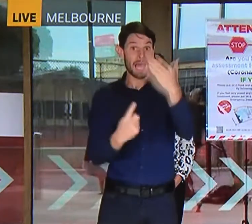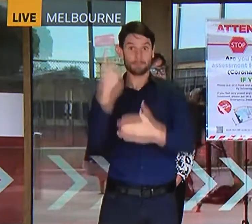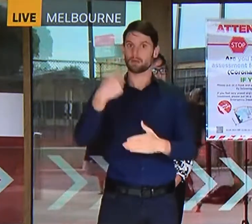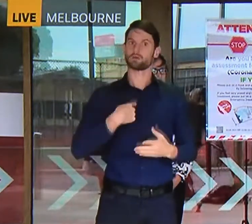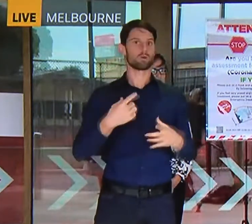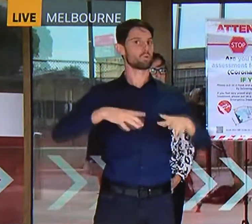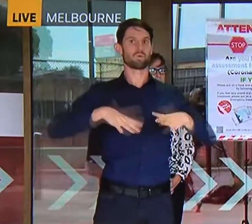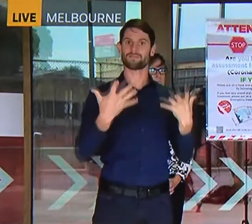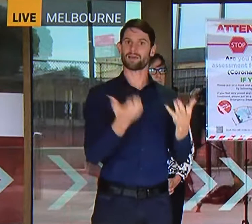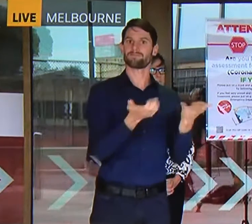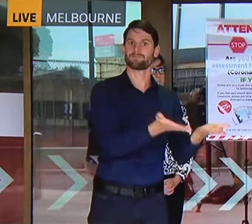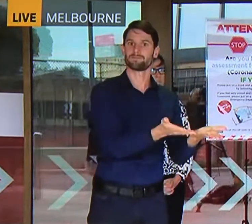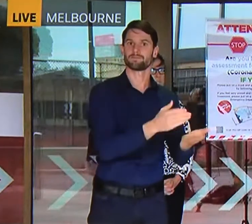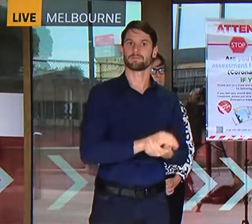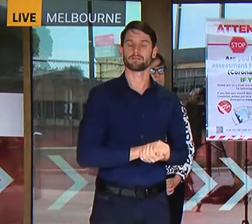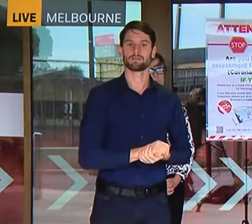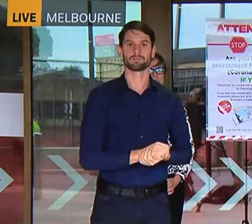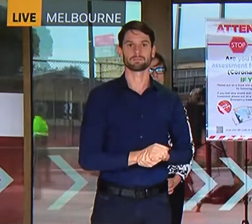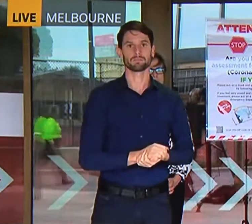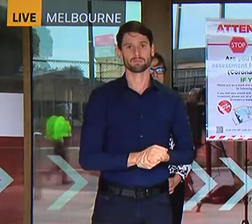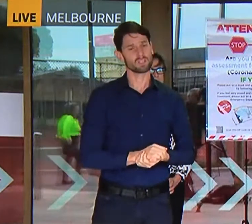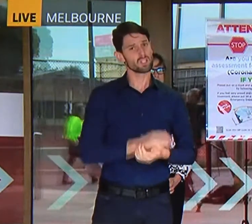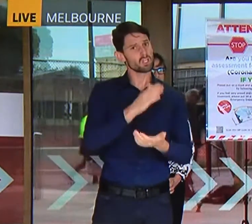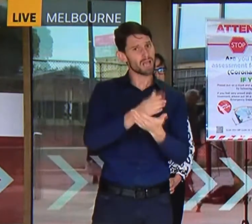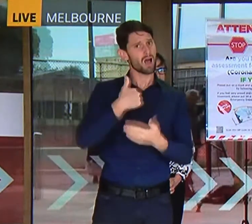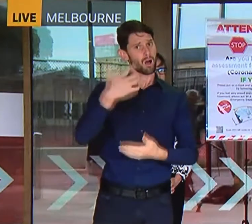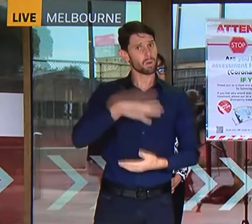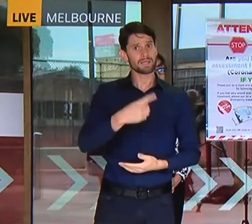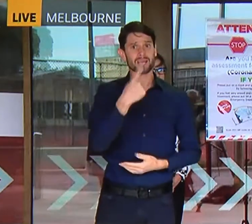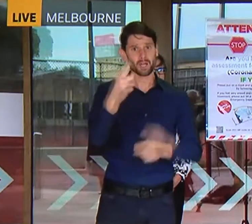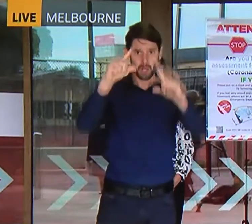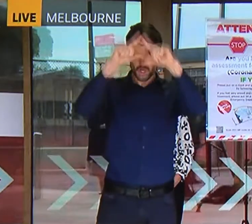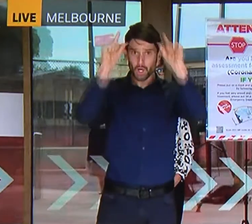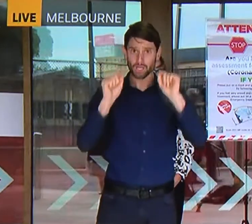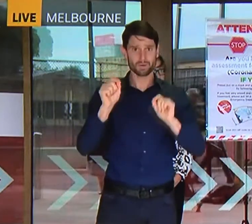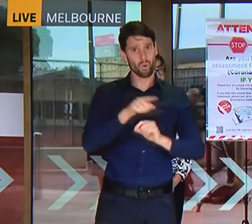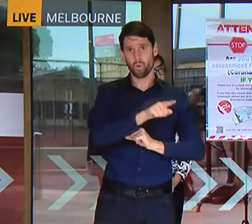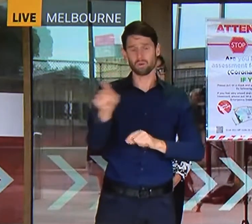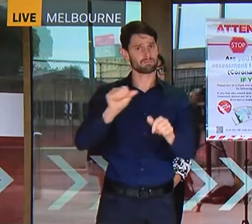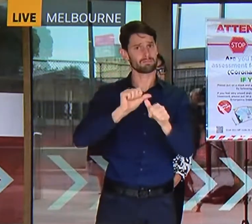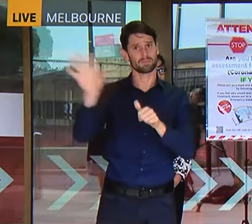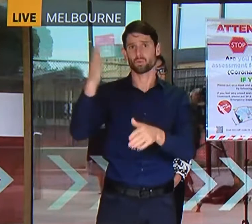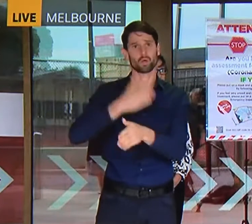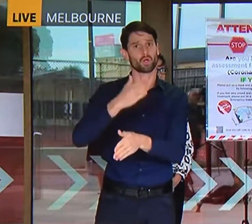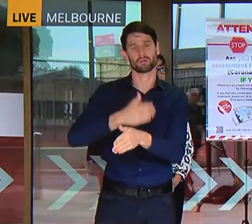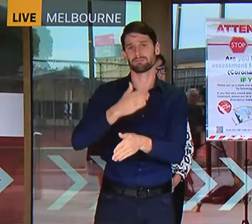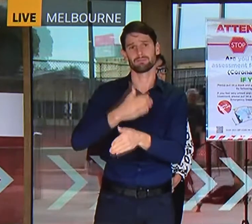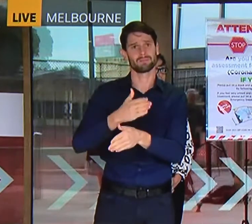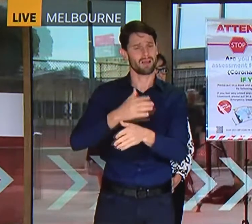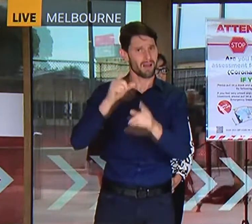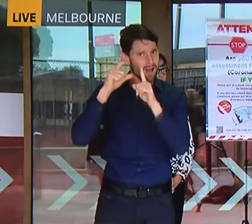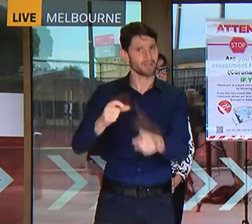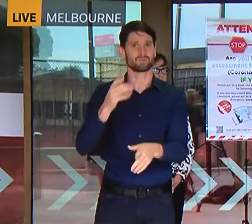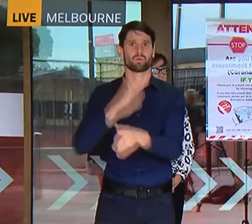also need to be reminded that nurses are doing an extraordinary job and we need the community support, and the best thing that everyone can do at